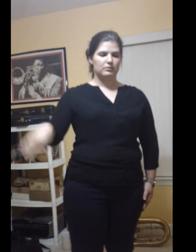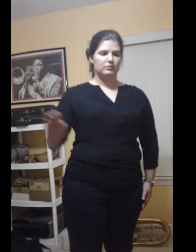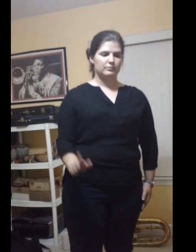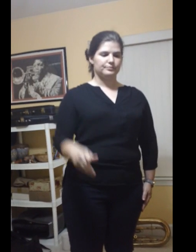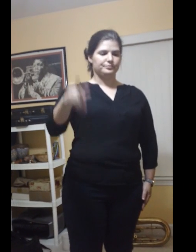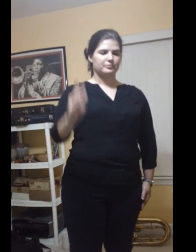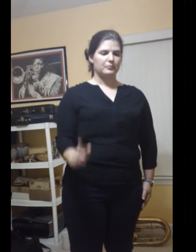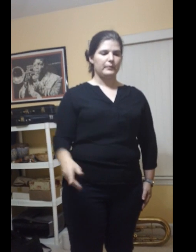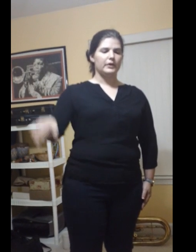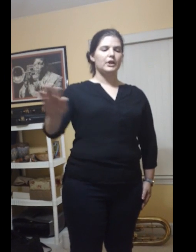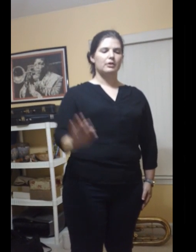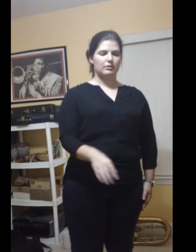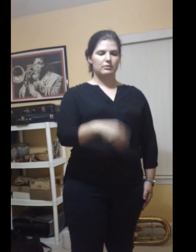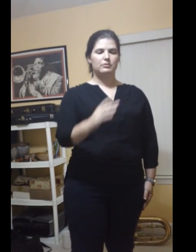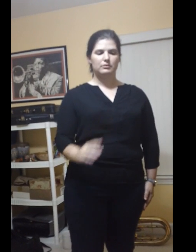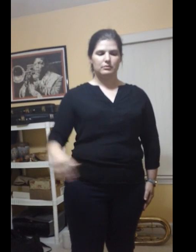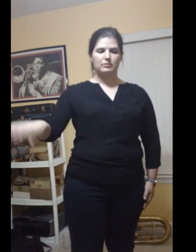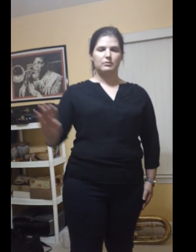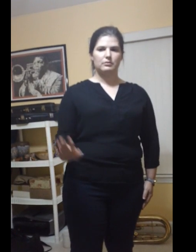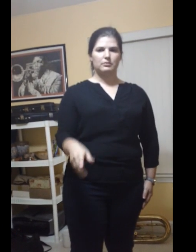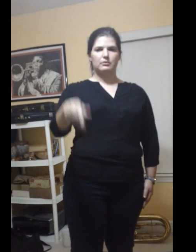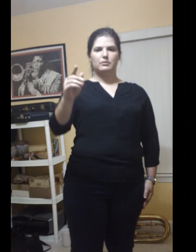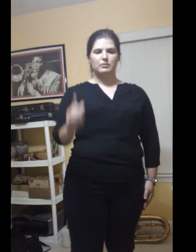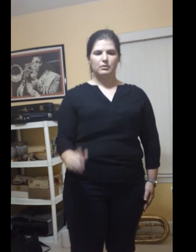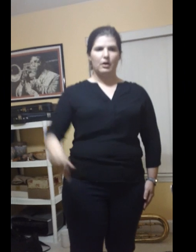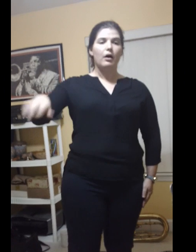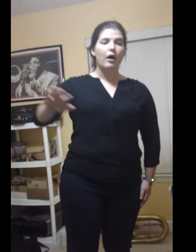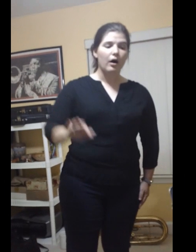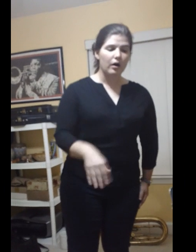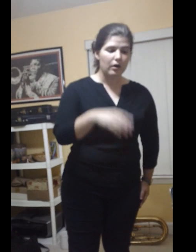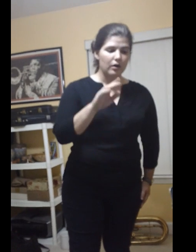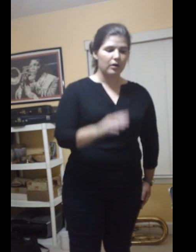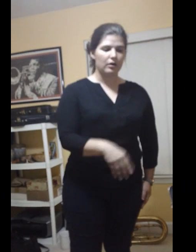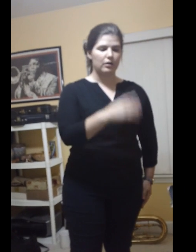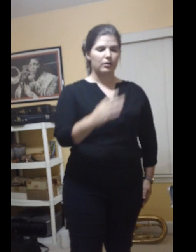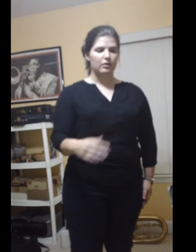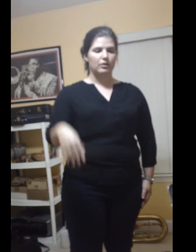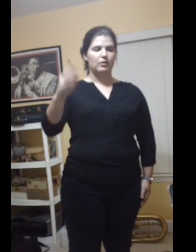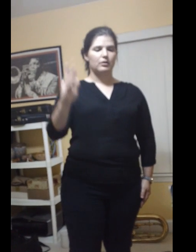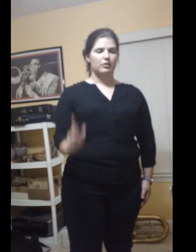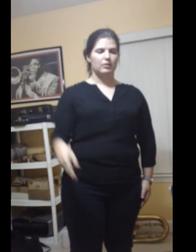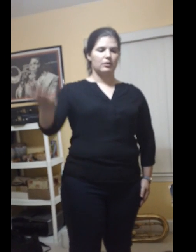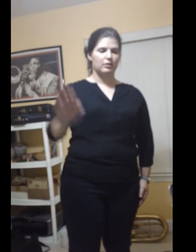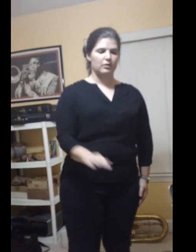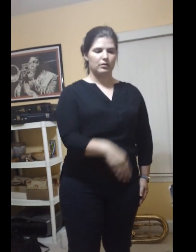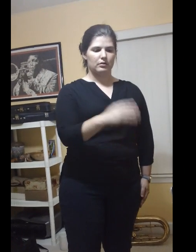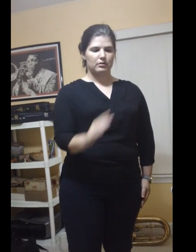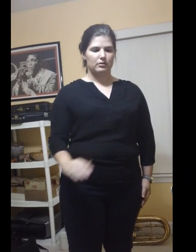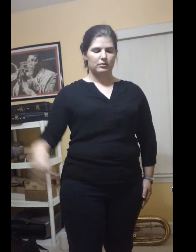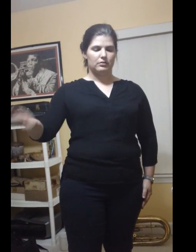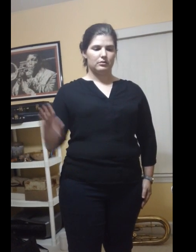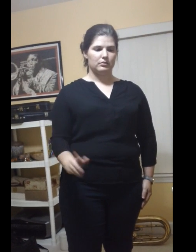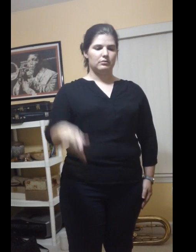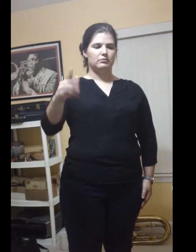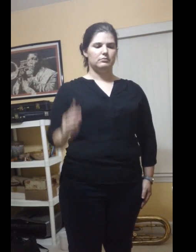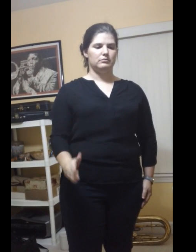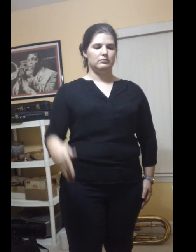centuries of wrong, Born witness to the truth in